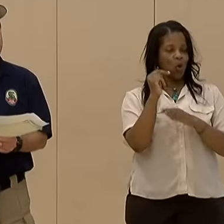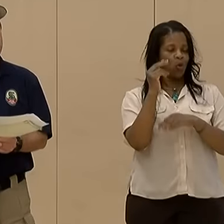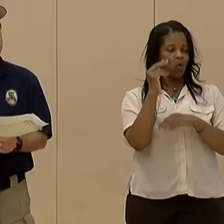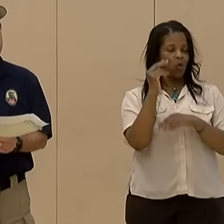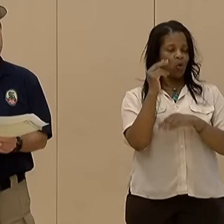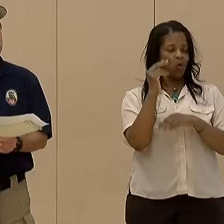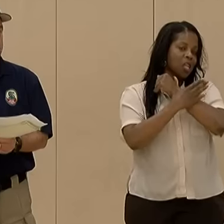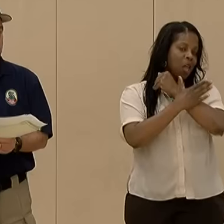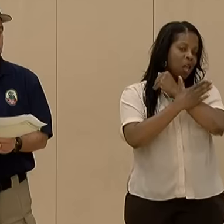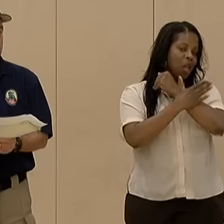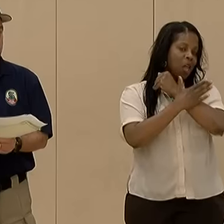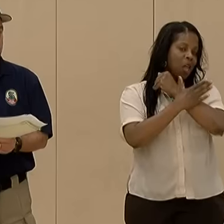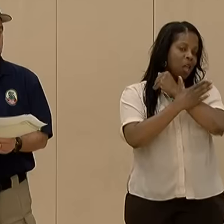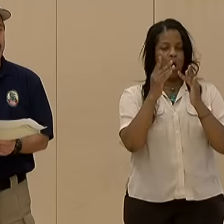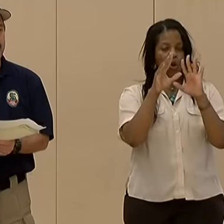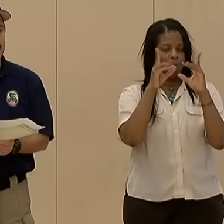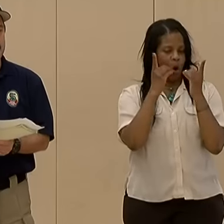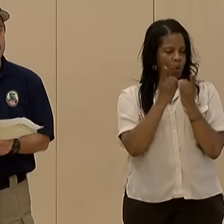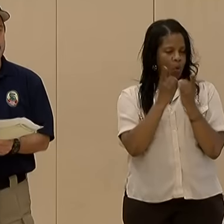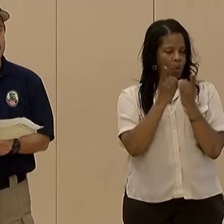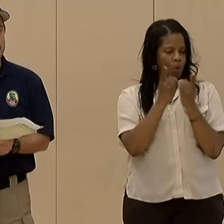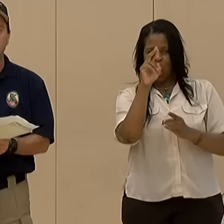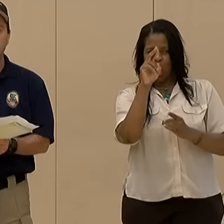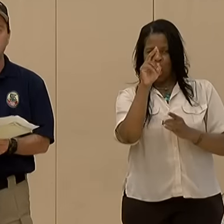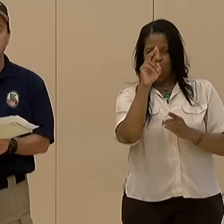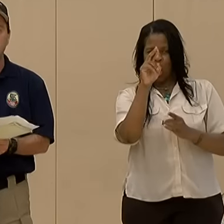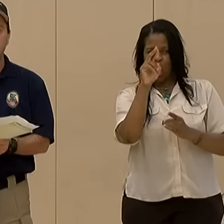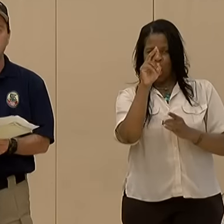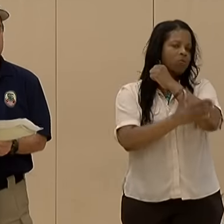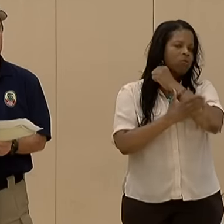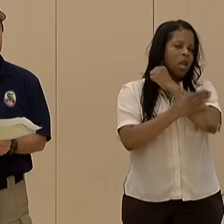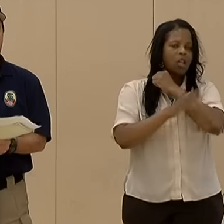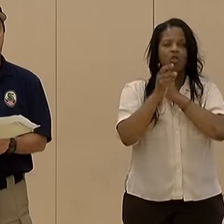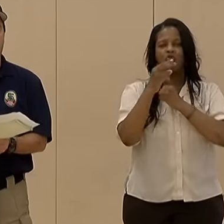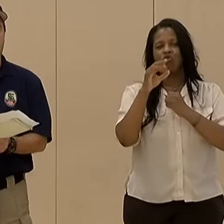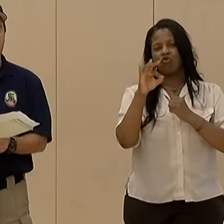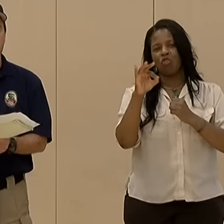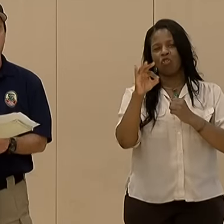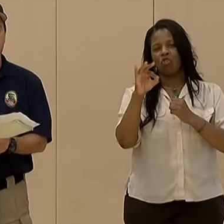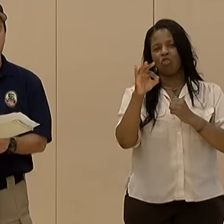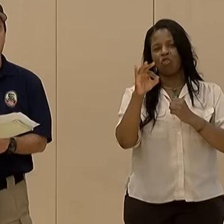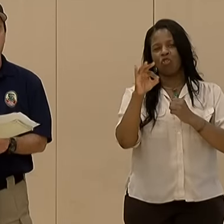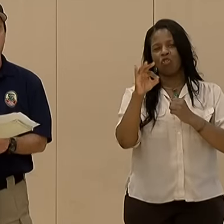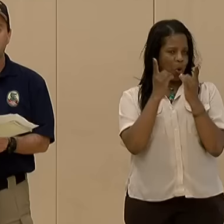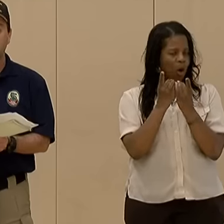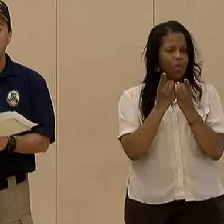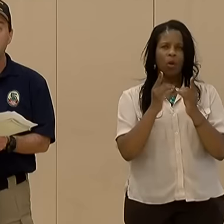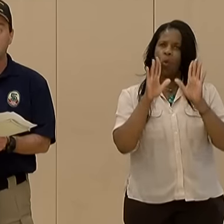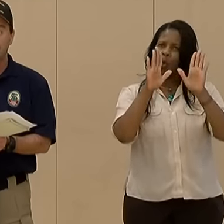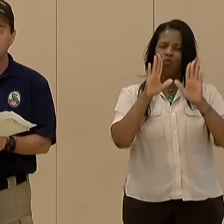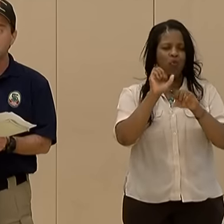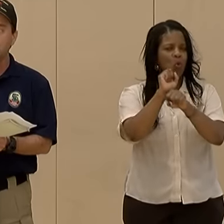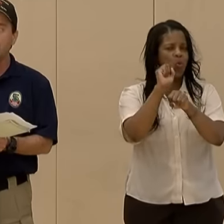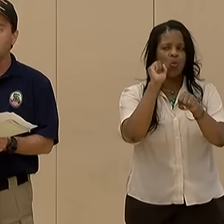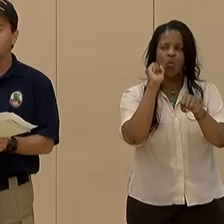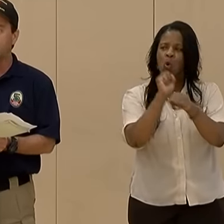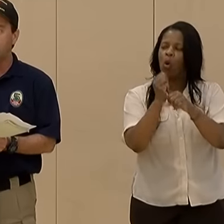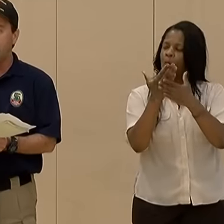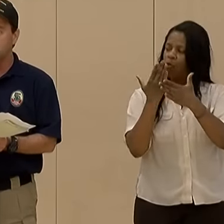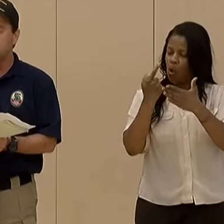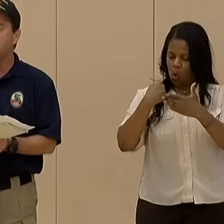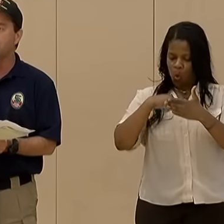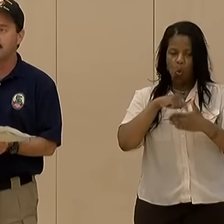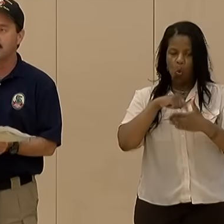County Sheriff's Department. It's a team effort, a collaboration. There's been a lot of excellent work. Prior to us taking over